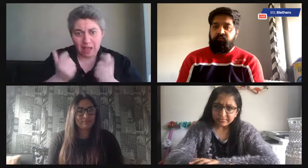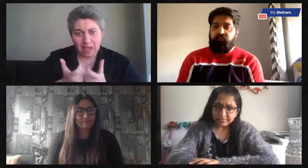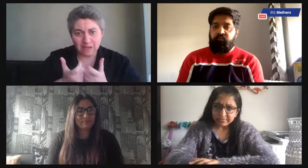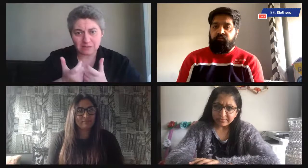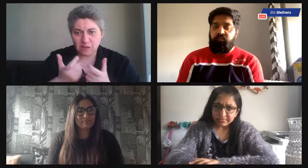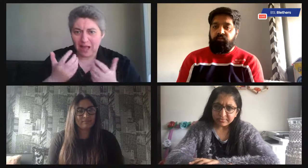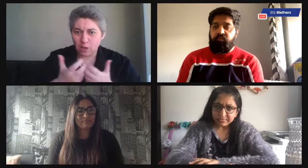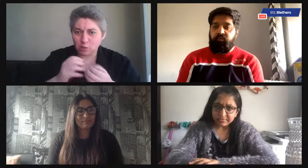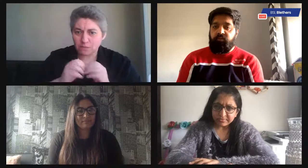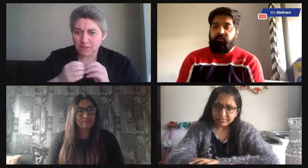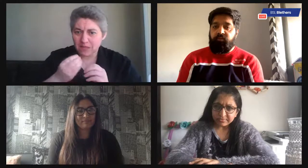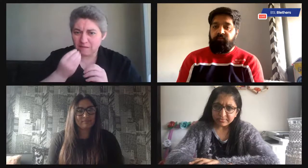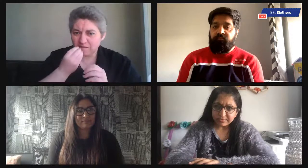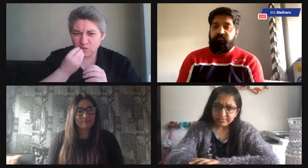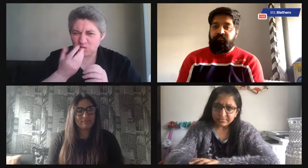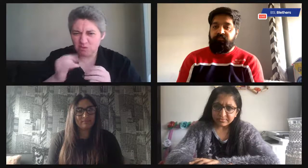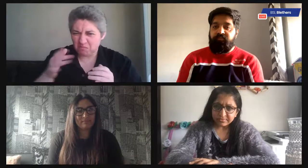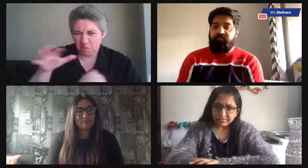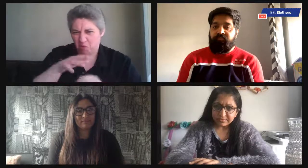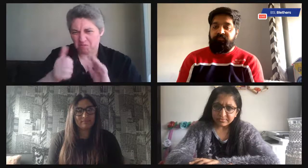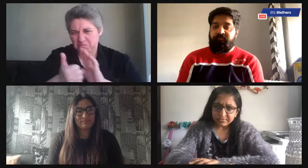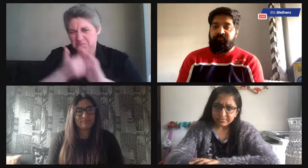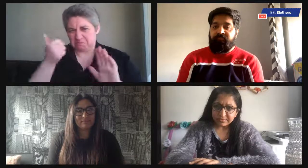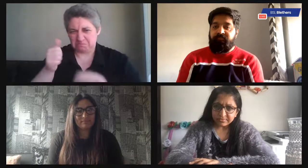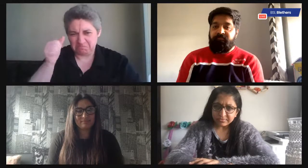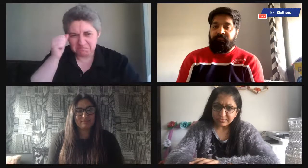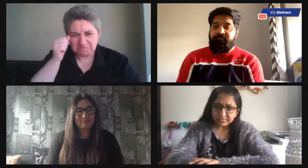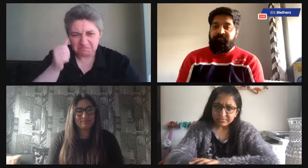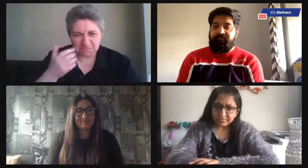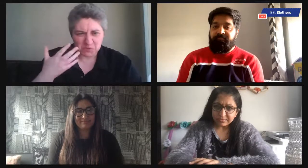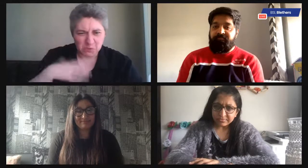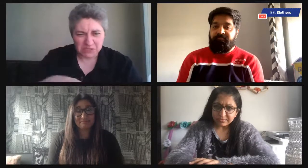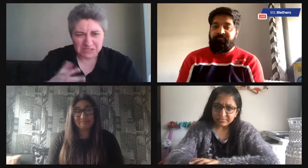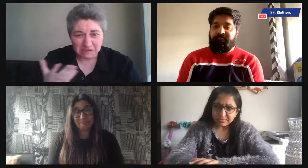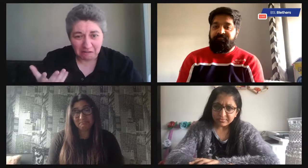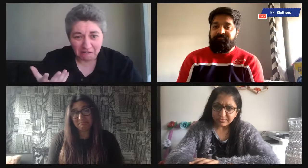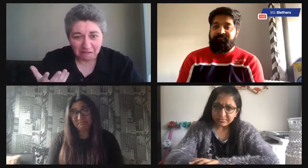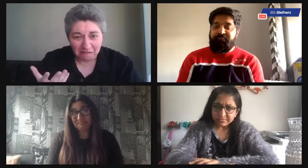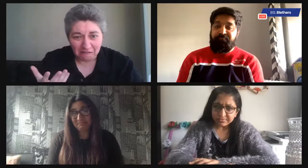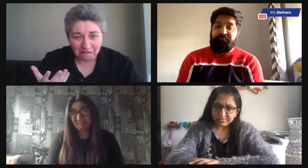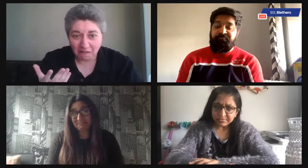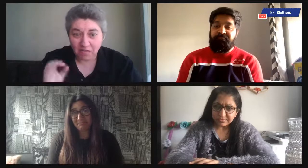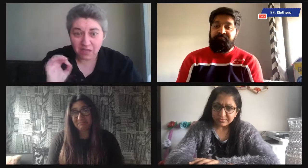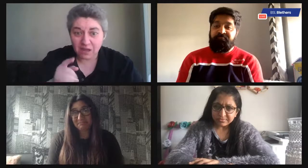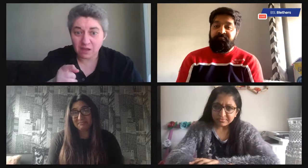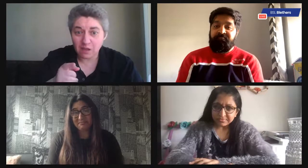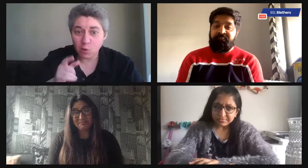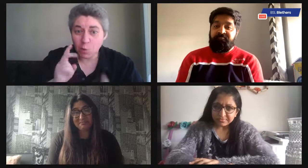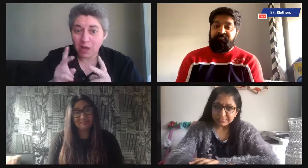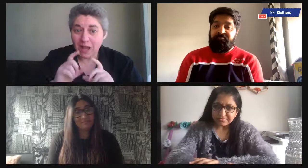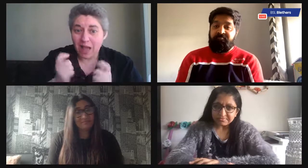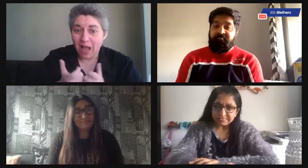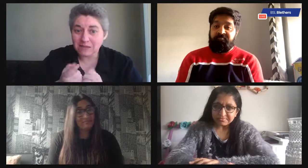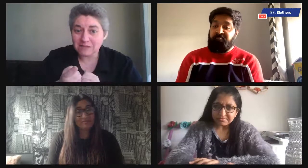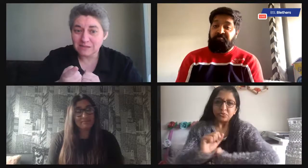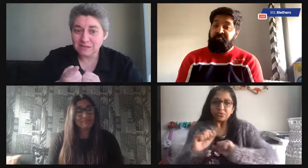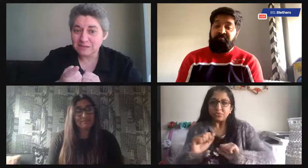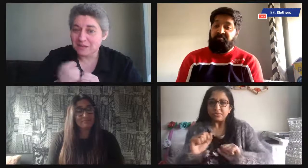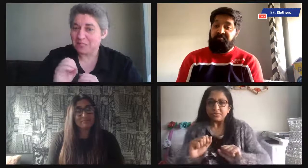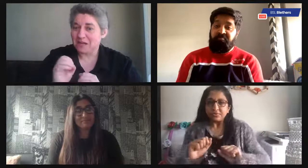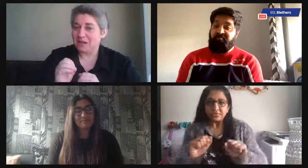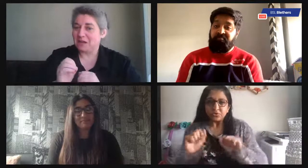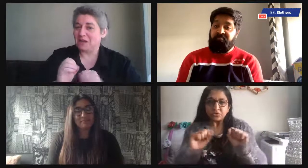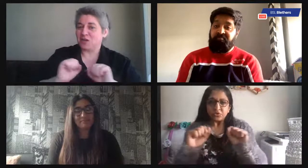that within Asian families, cooking is a big thing, and cooking is skilled. Are you all skilled at cooking,